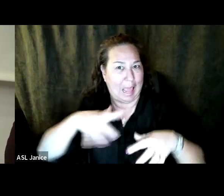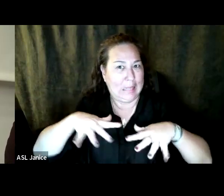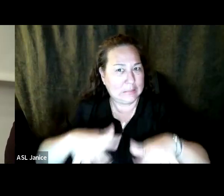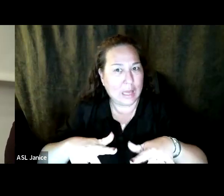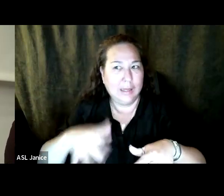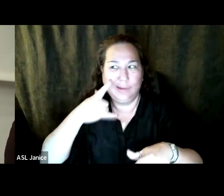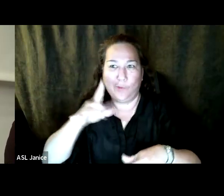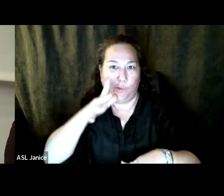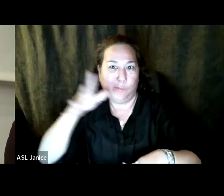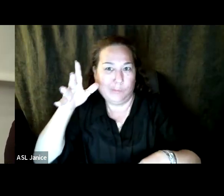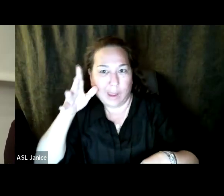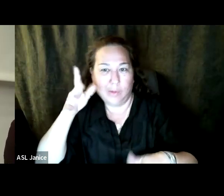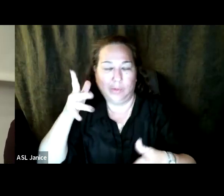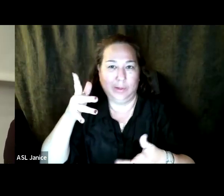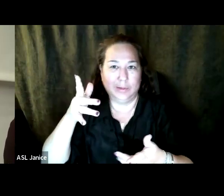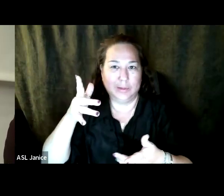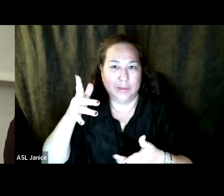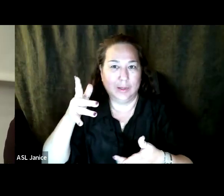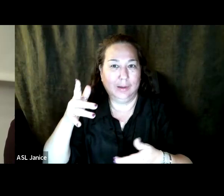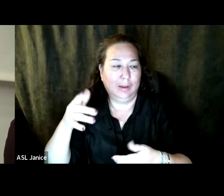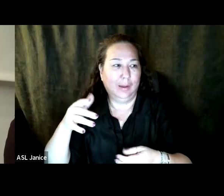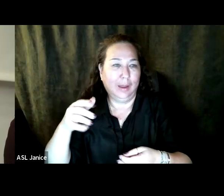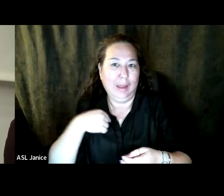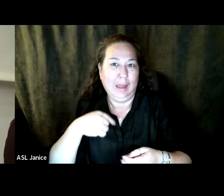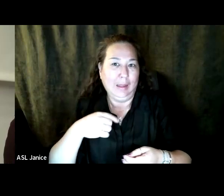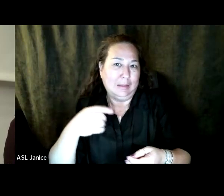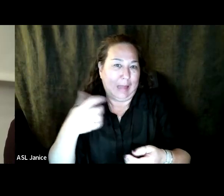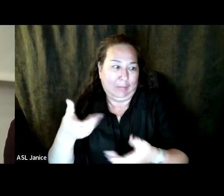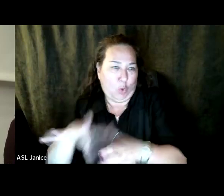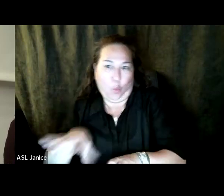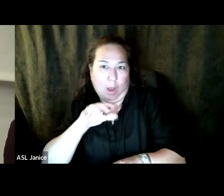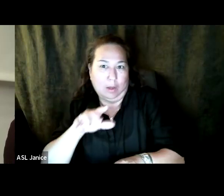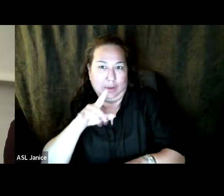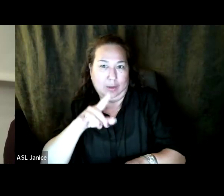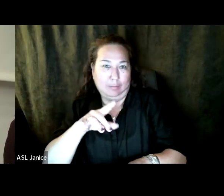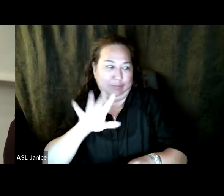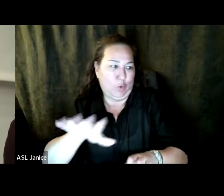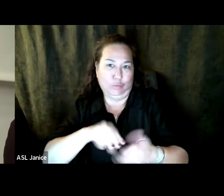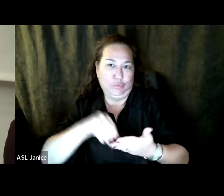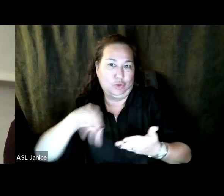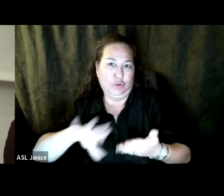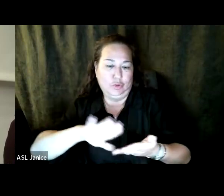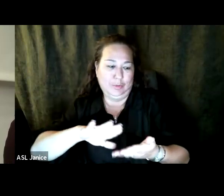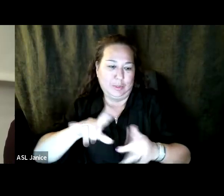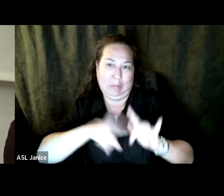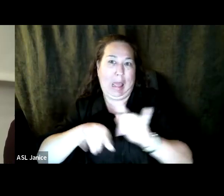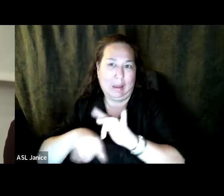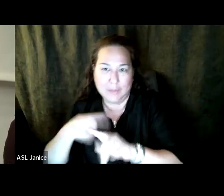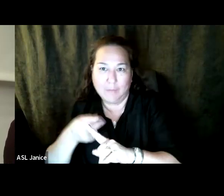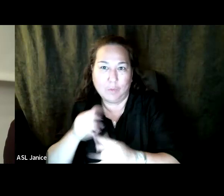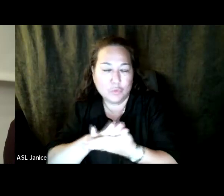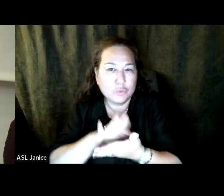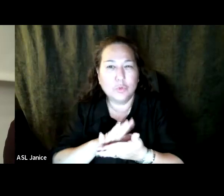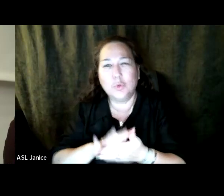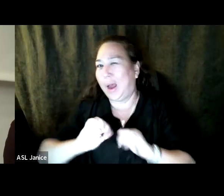way inflicting on parents of like, I don't want my kid to like be absent and be reported absent. So just wanted to learn a little bit on how we're following up with